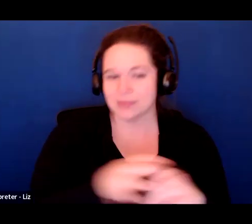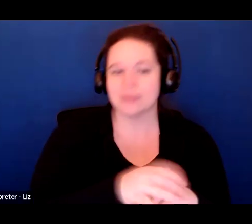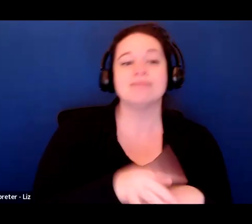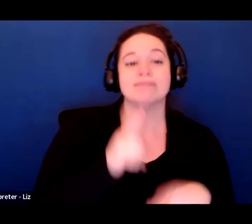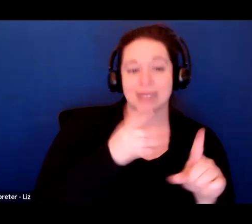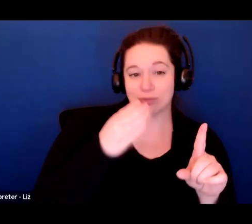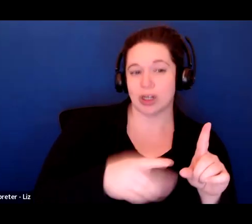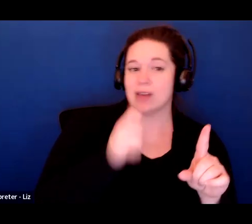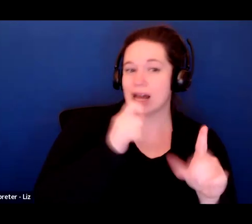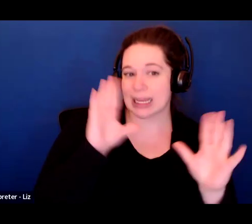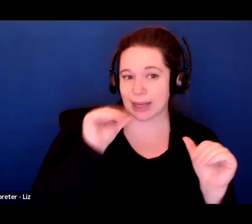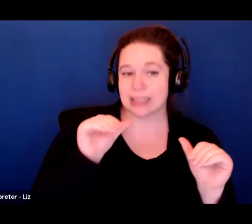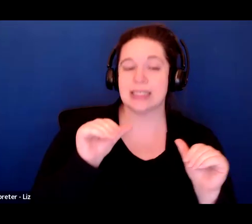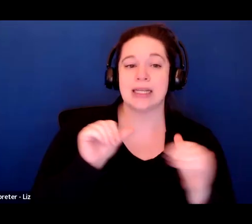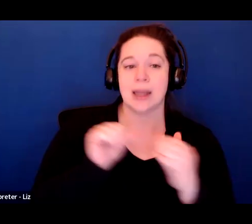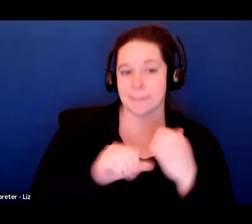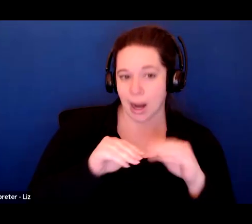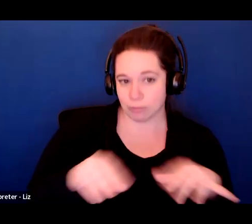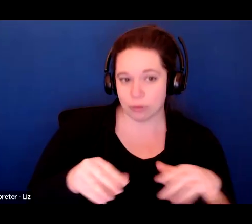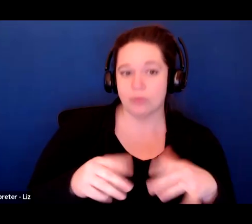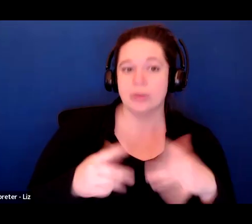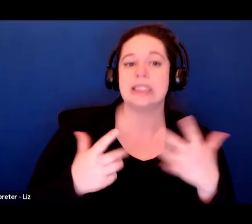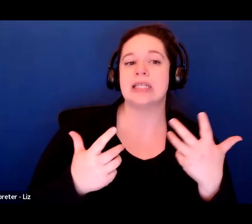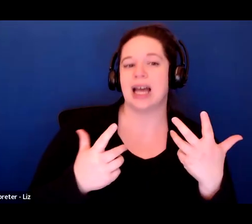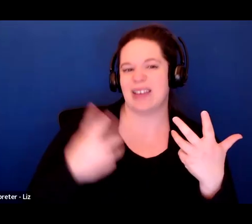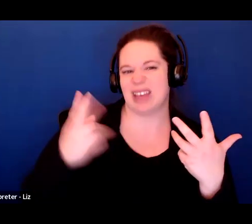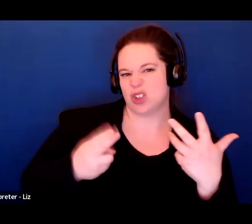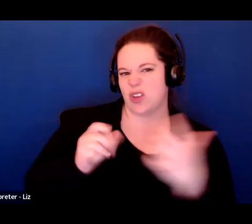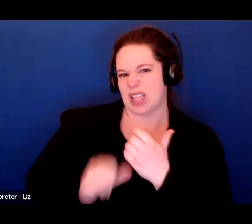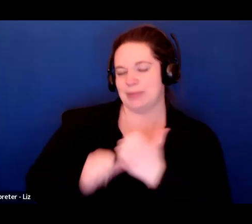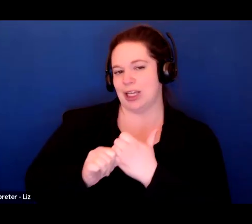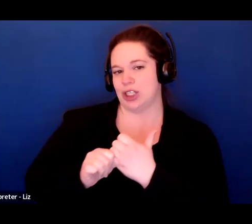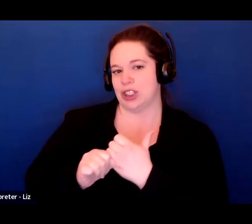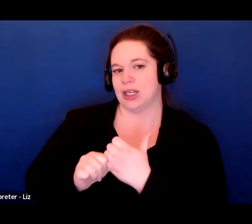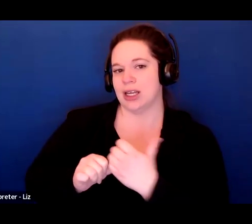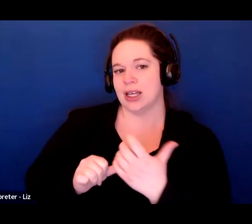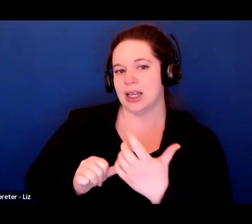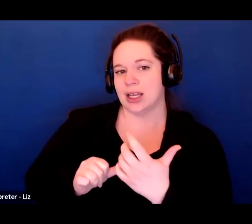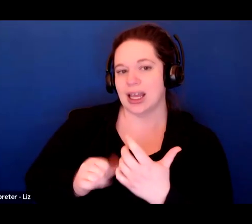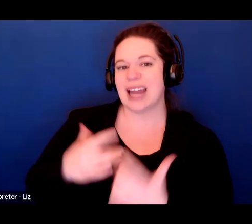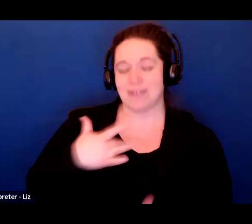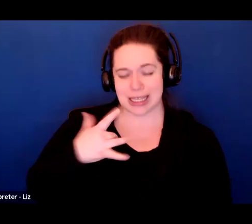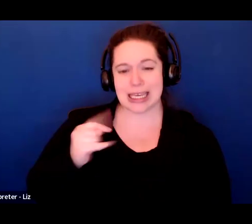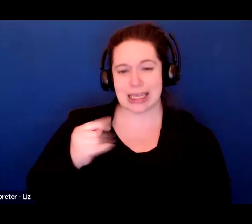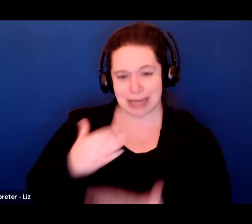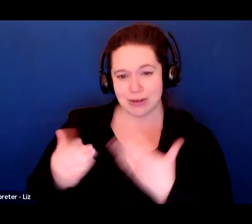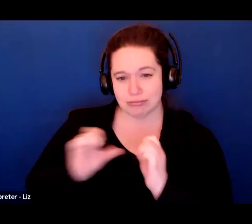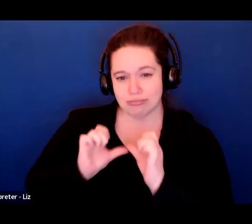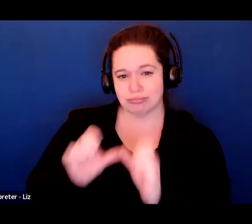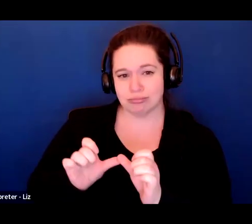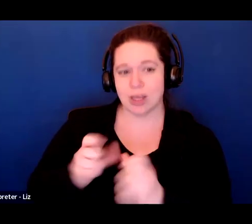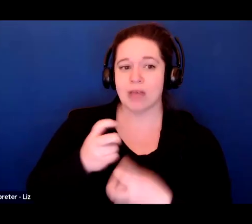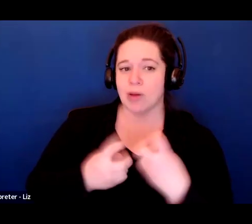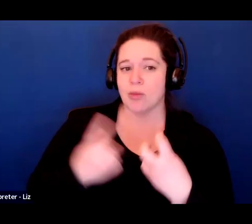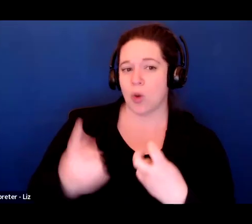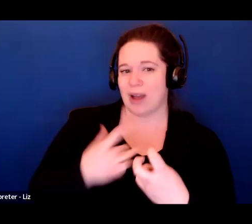some unexpected bowel movements, but they have a history of constipation and feeling it even now. The problem is I'm always